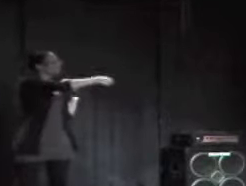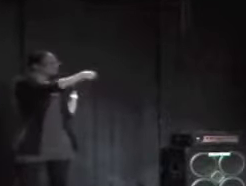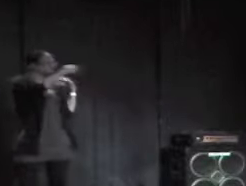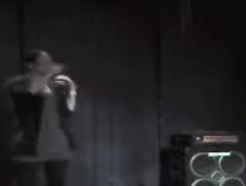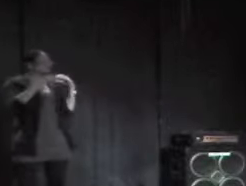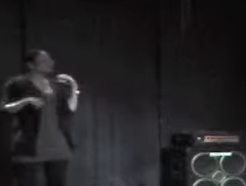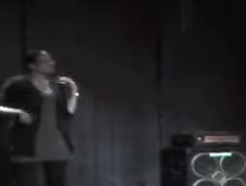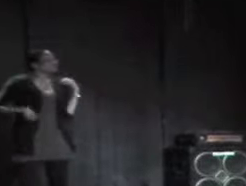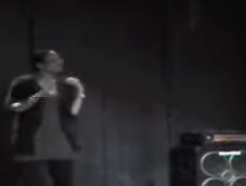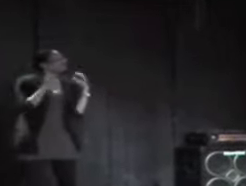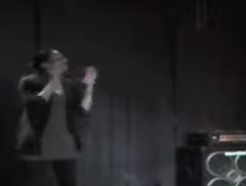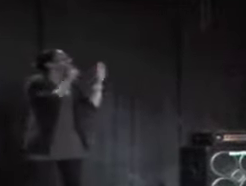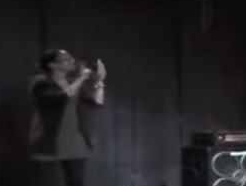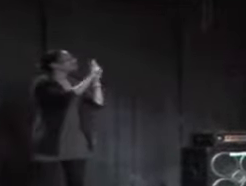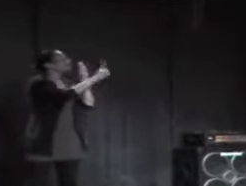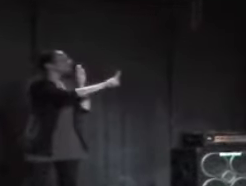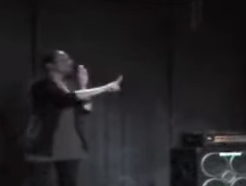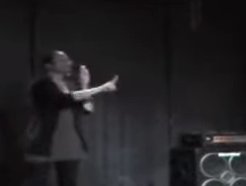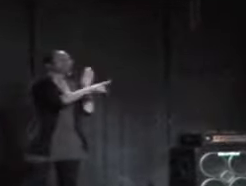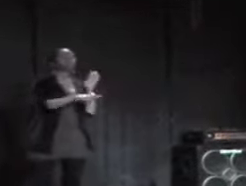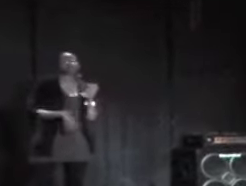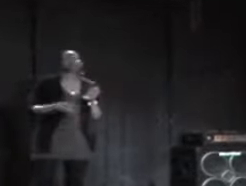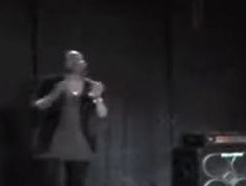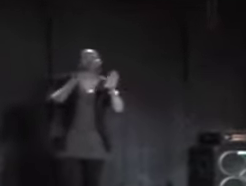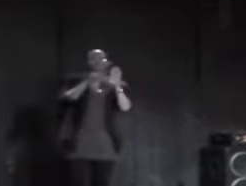and he's ready to go. He opens up the door and walks out.